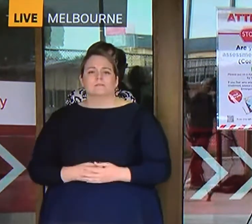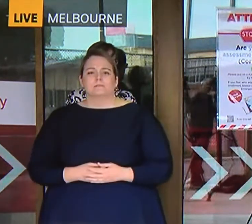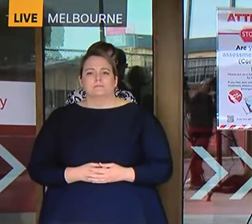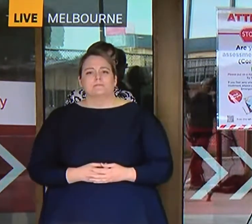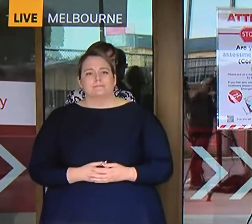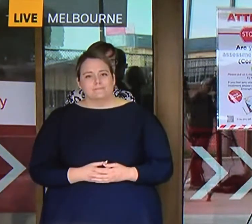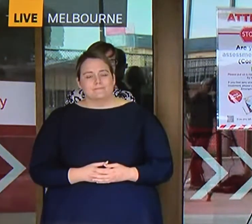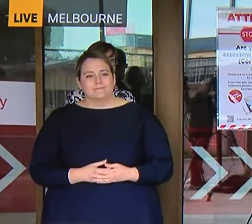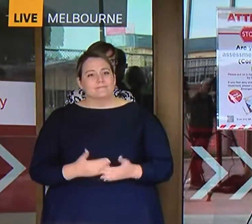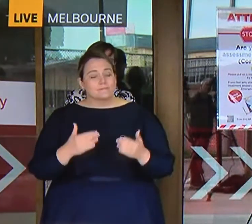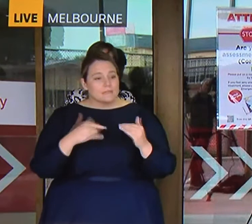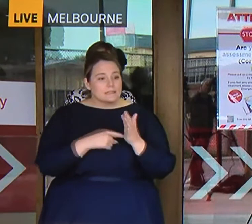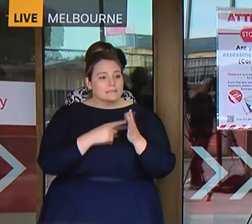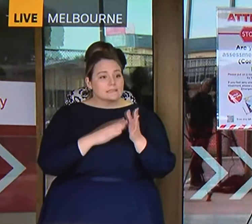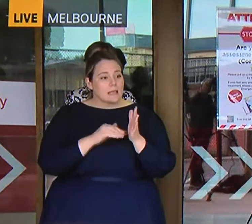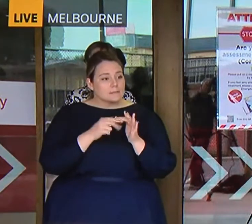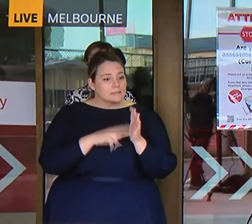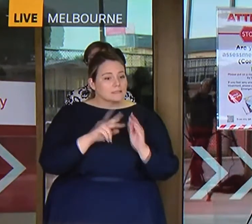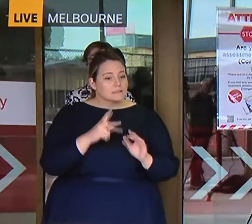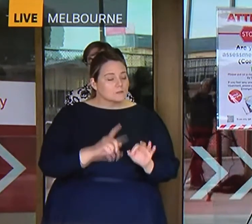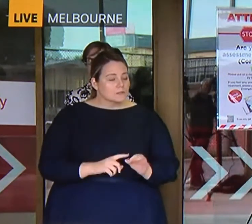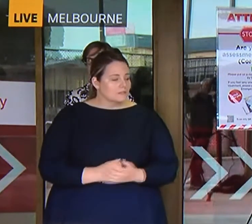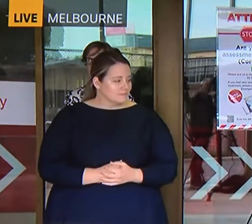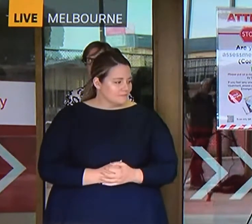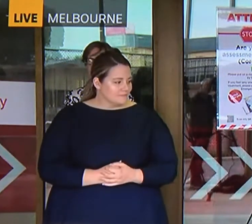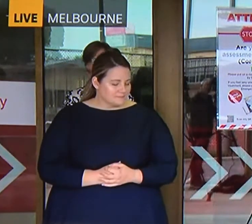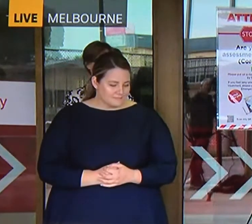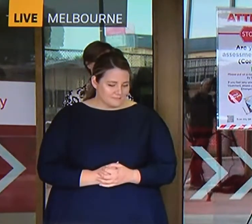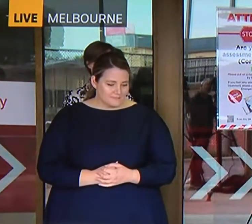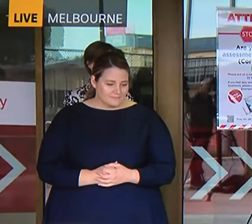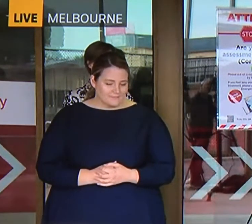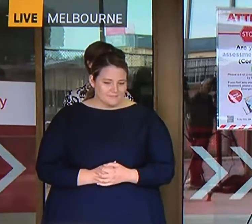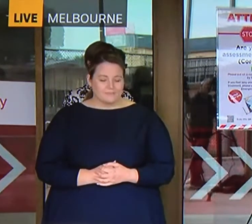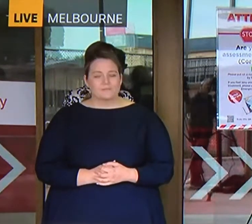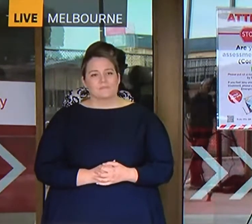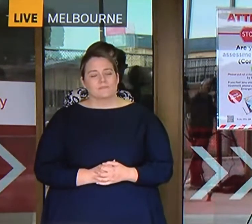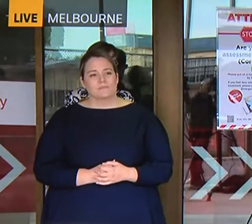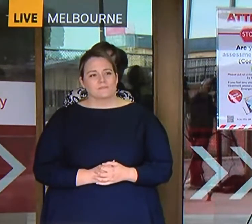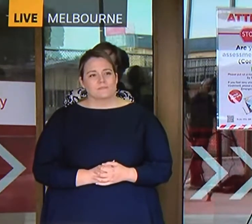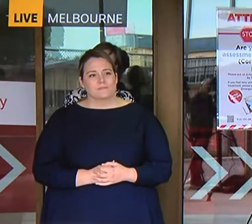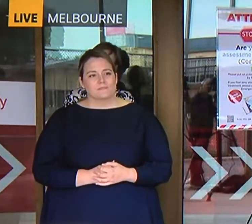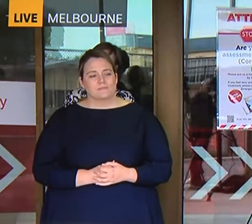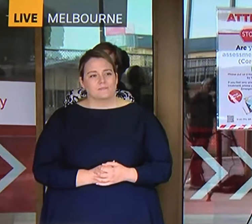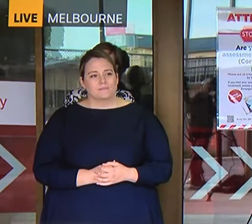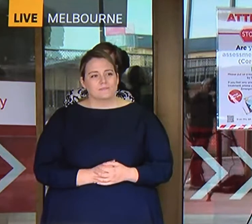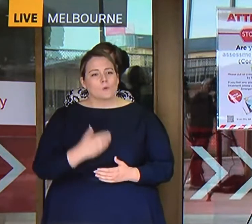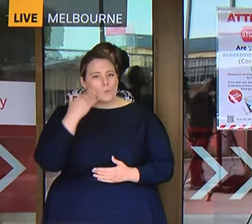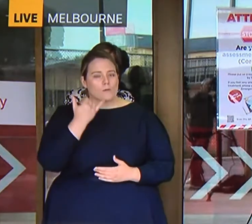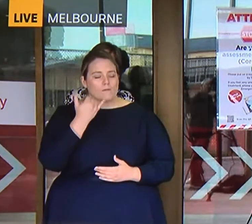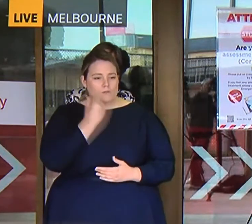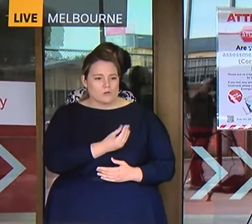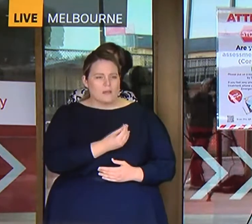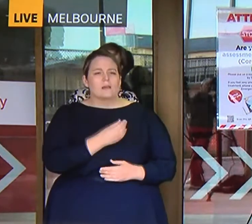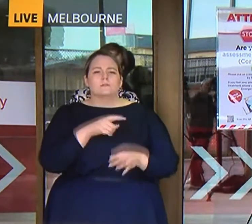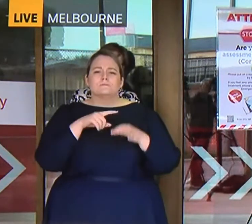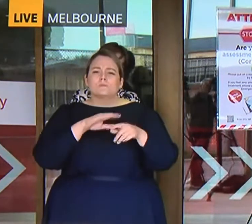Next is Tamsin there. Yes, hi Mr. Hunt. Just in relation to the overseas arrivals